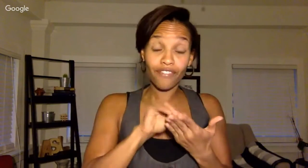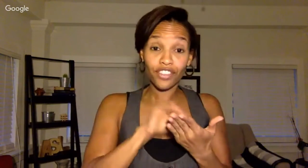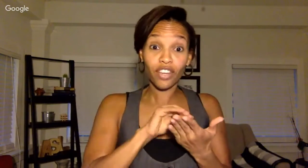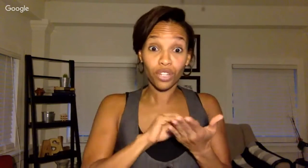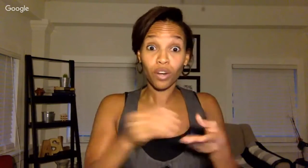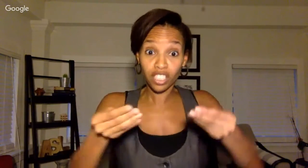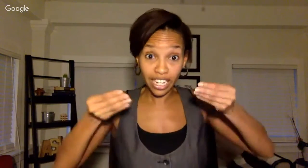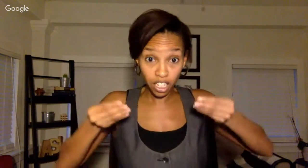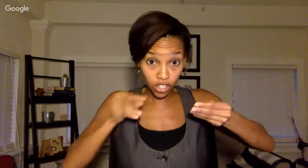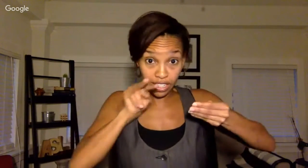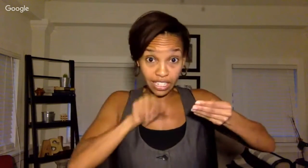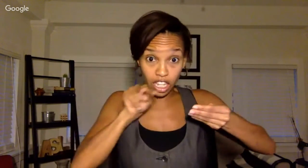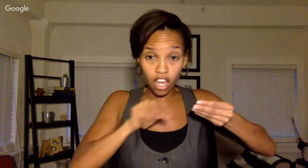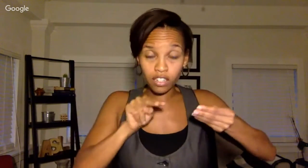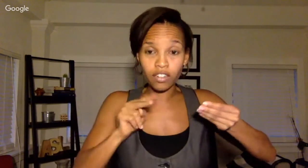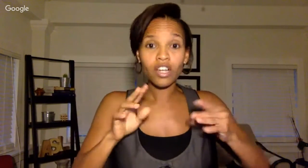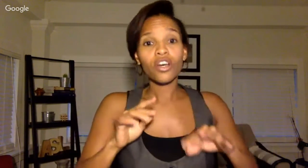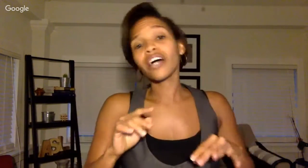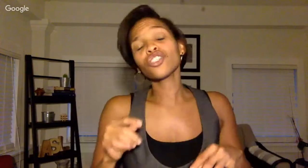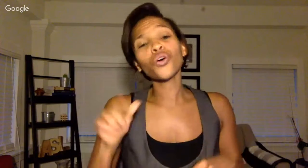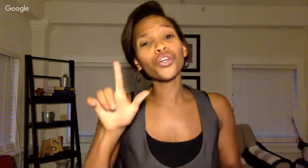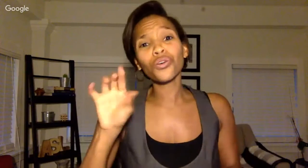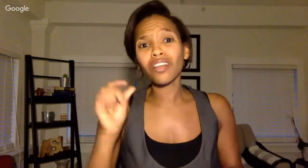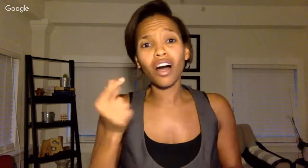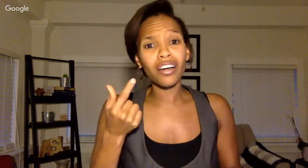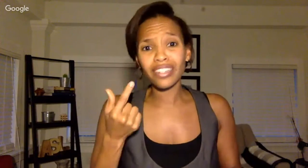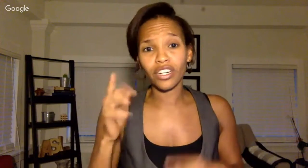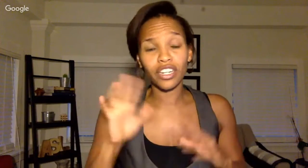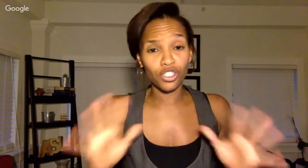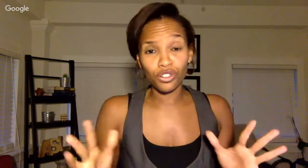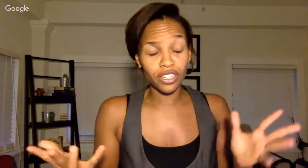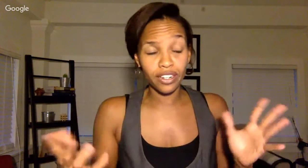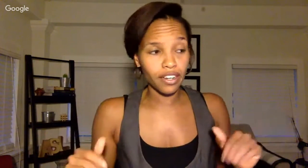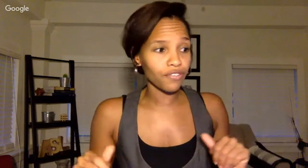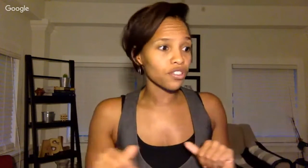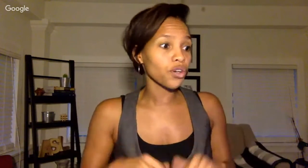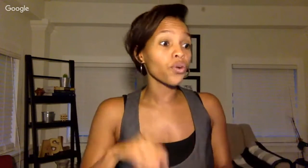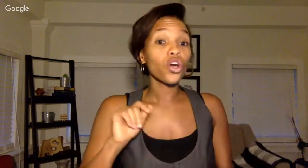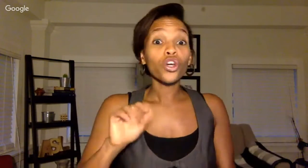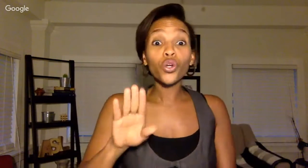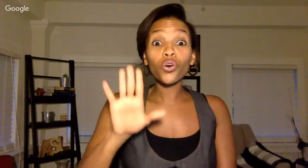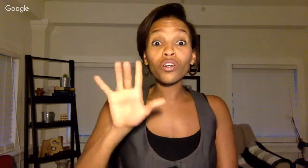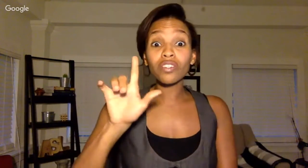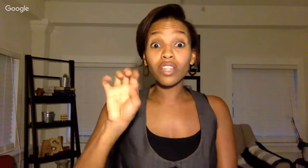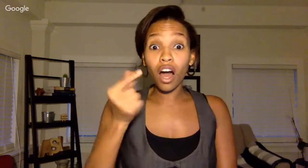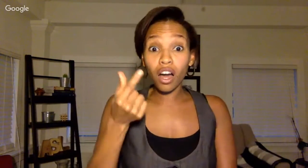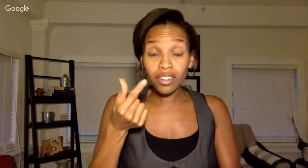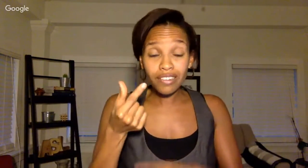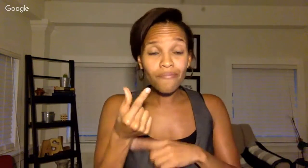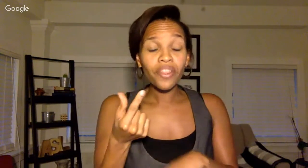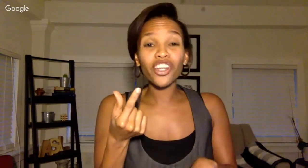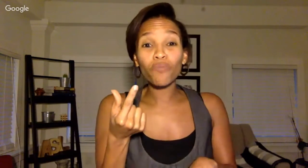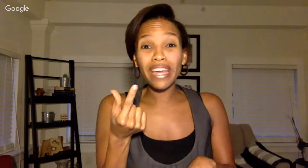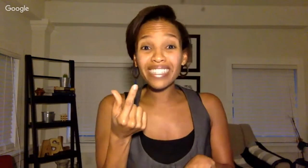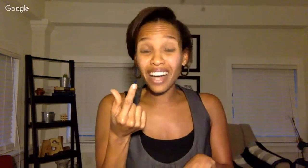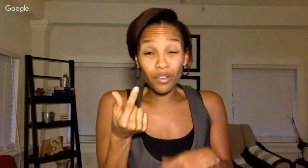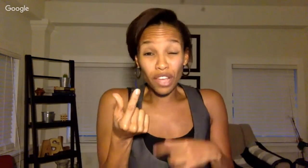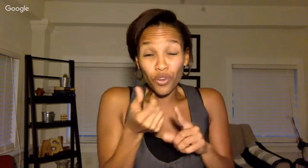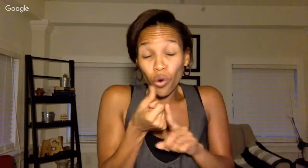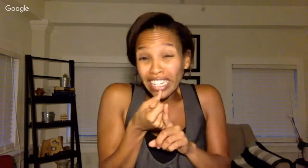they really want to take a look at this log, and so your log is usually enough. So your log, and you may sign, if you needed